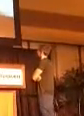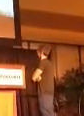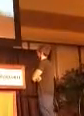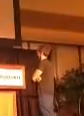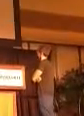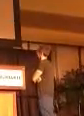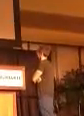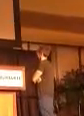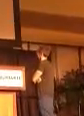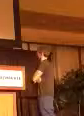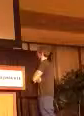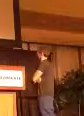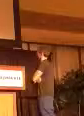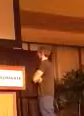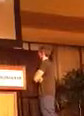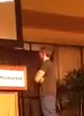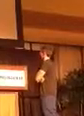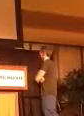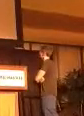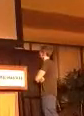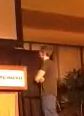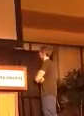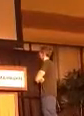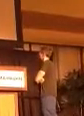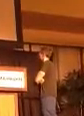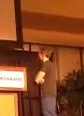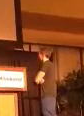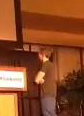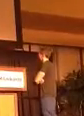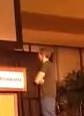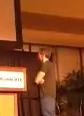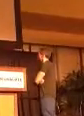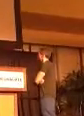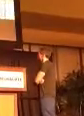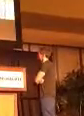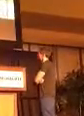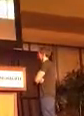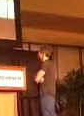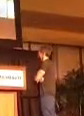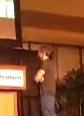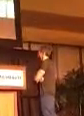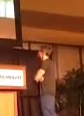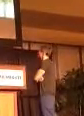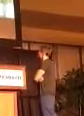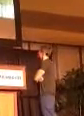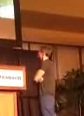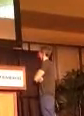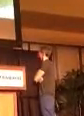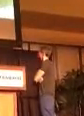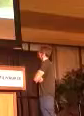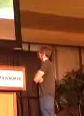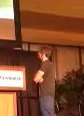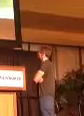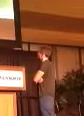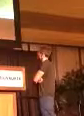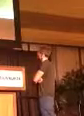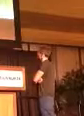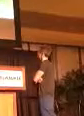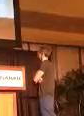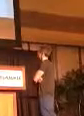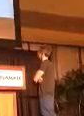If we hold tight, shadows will be lost in the light.